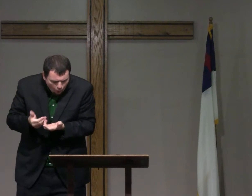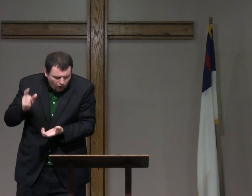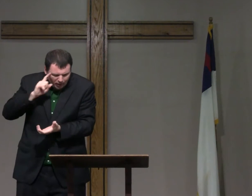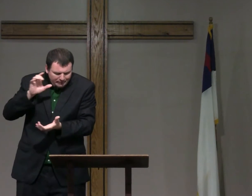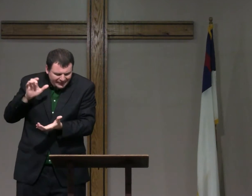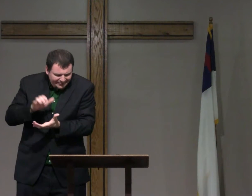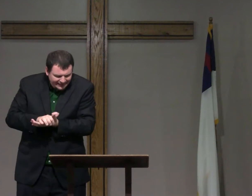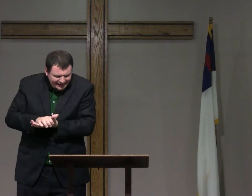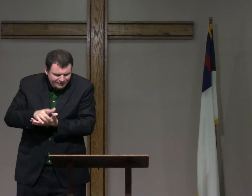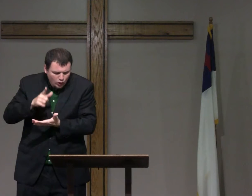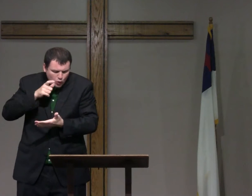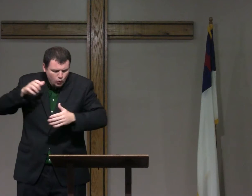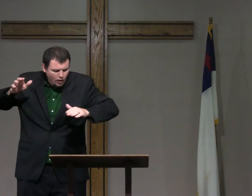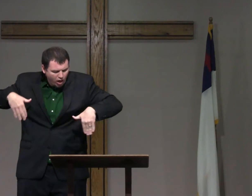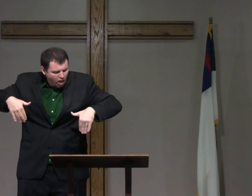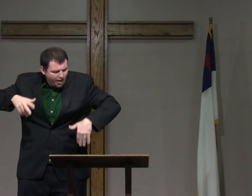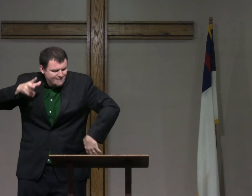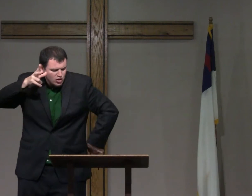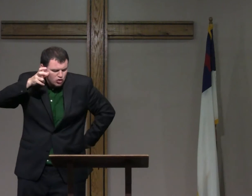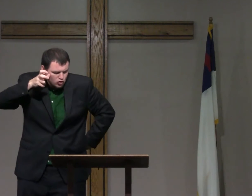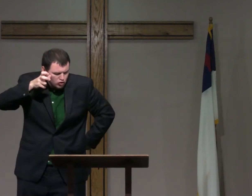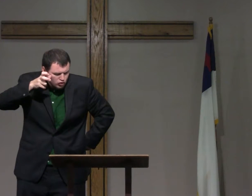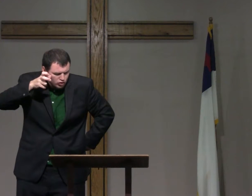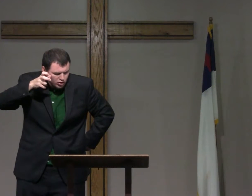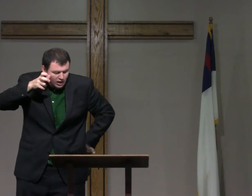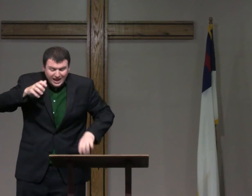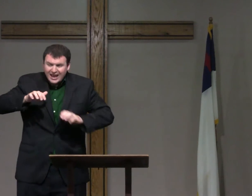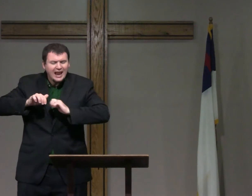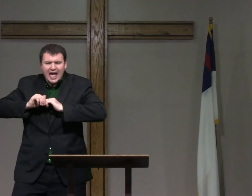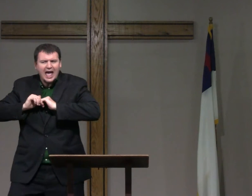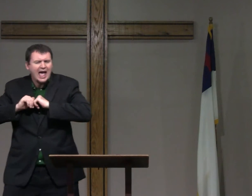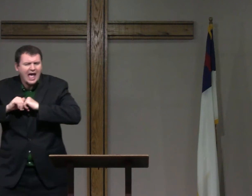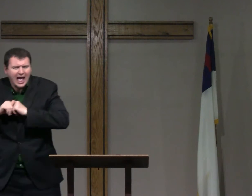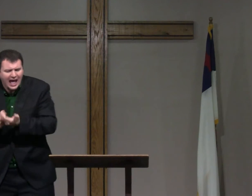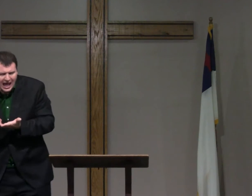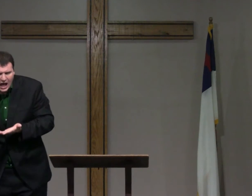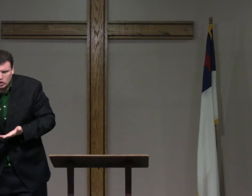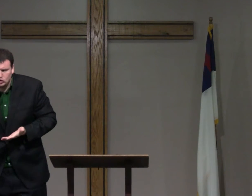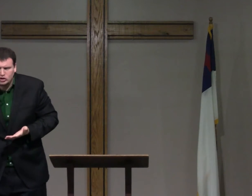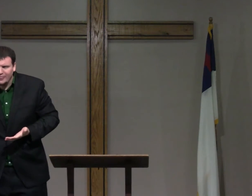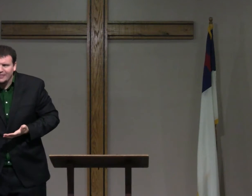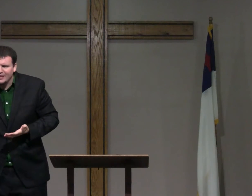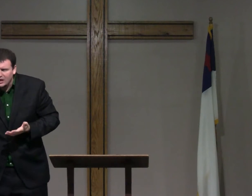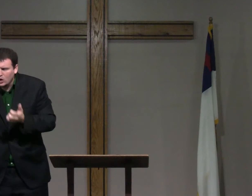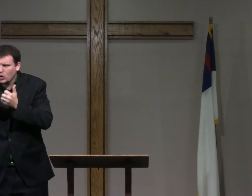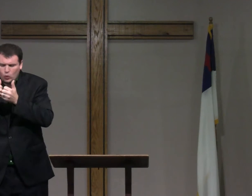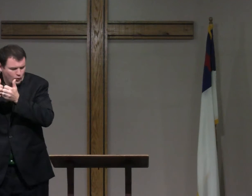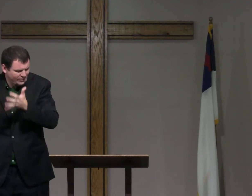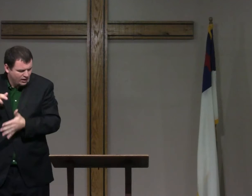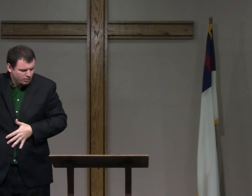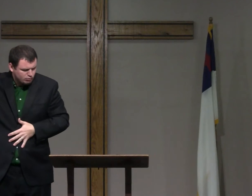shall they believe in him of whom they have not heard? And how shall they hear without a preacher?